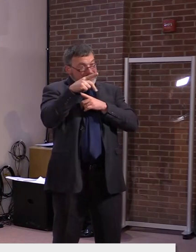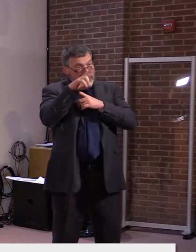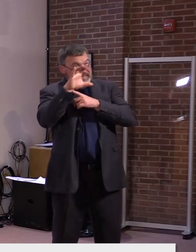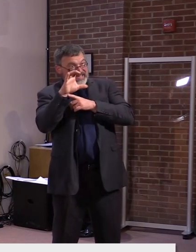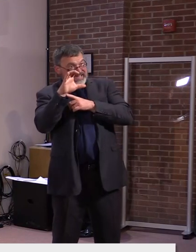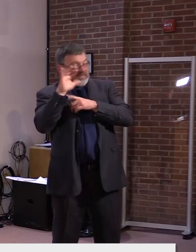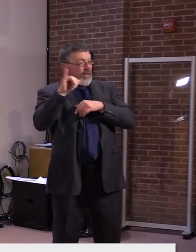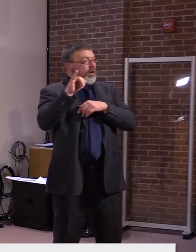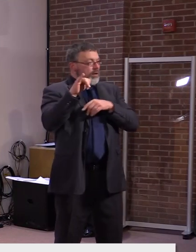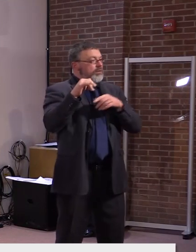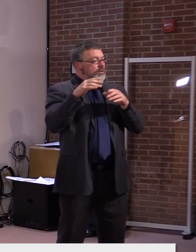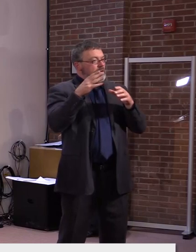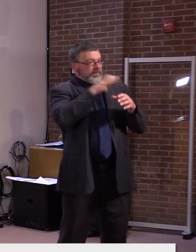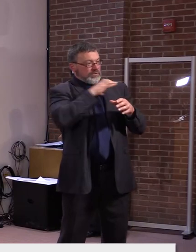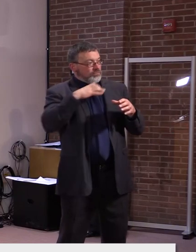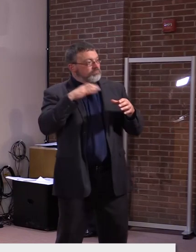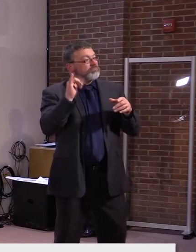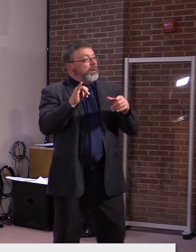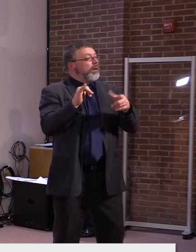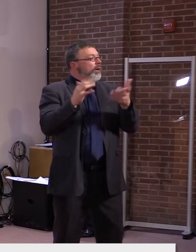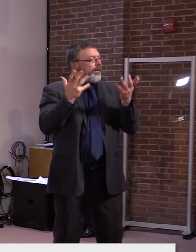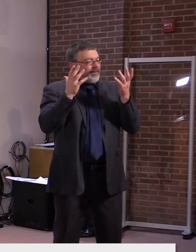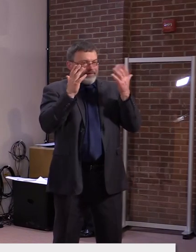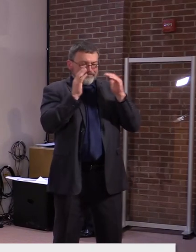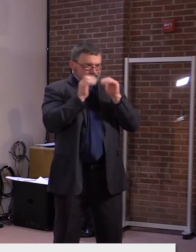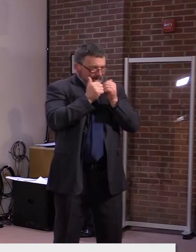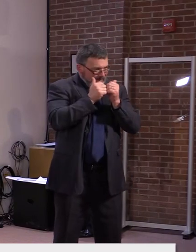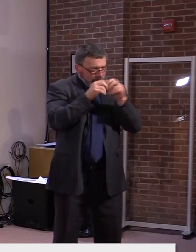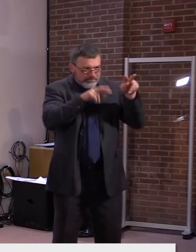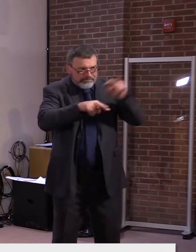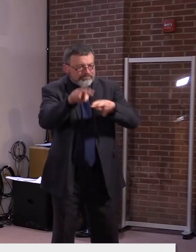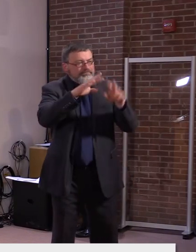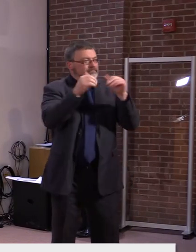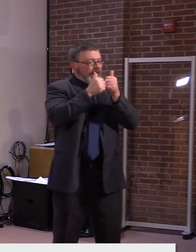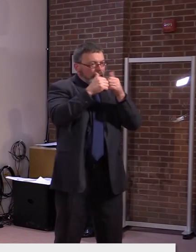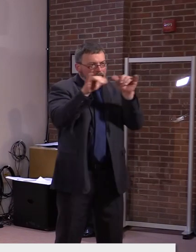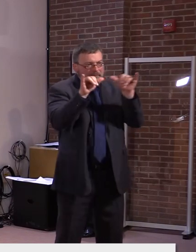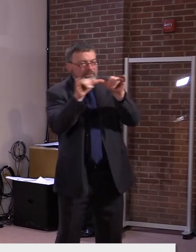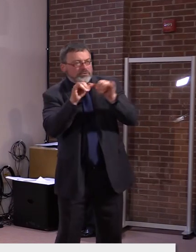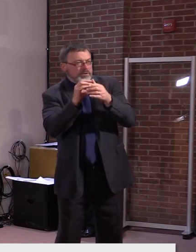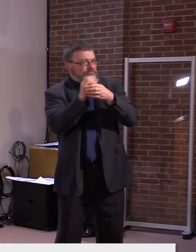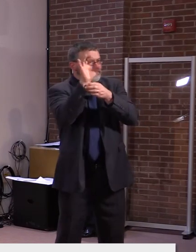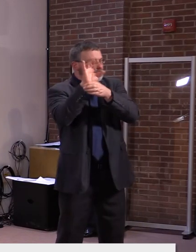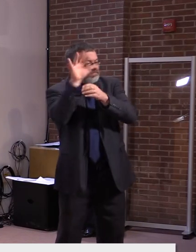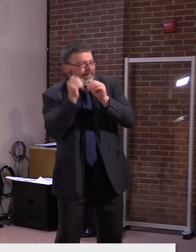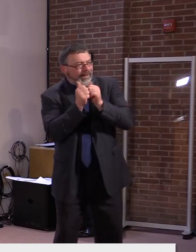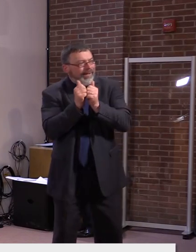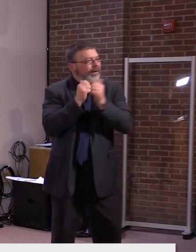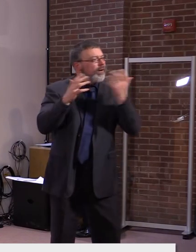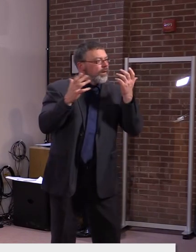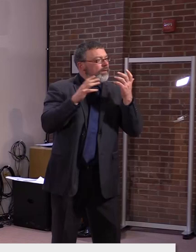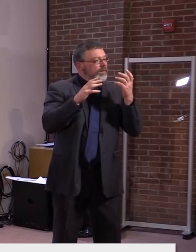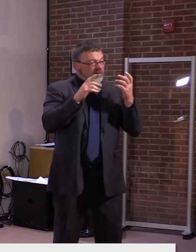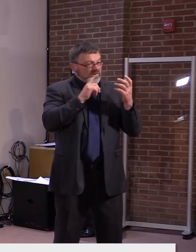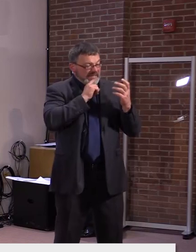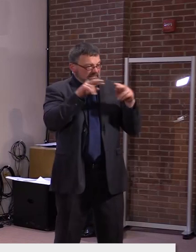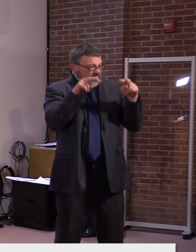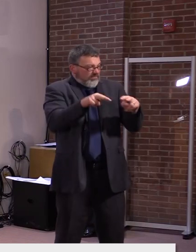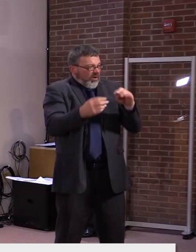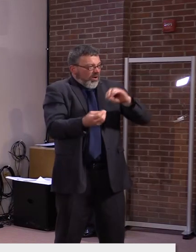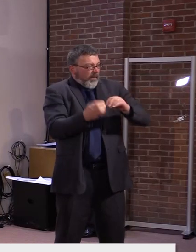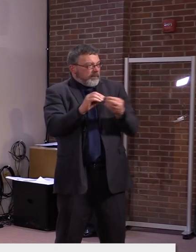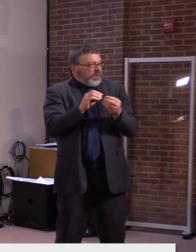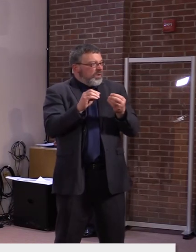what that right measure of progress is, because those baselines don't necessarily make sense given some of the changes in their